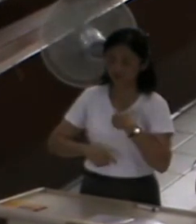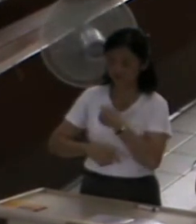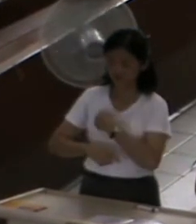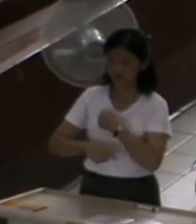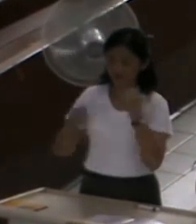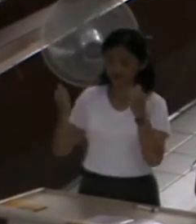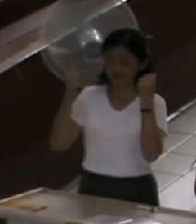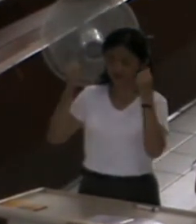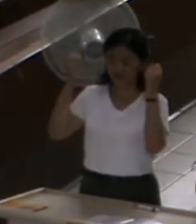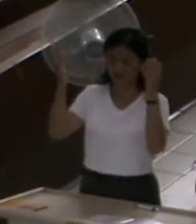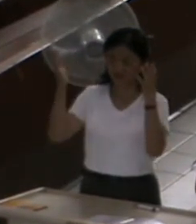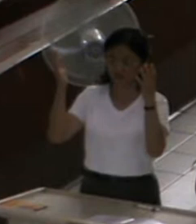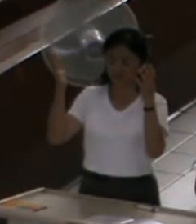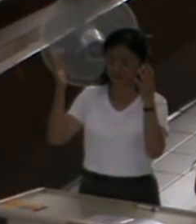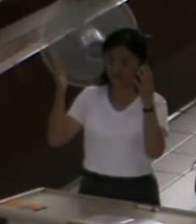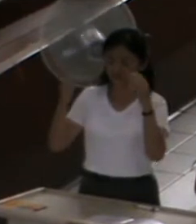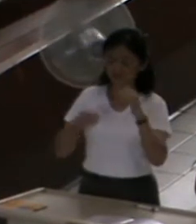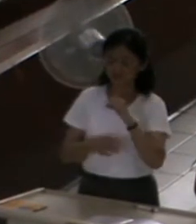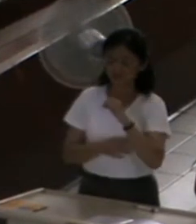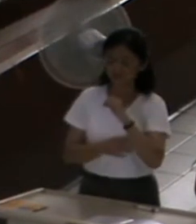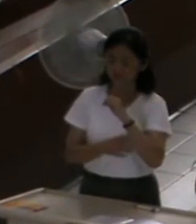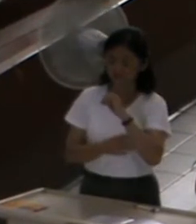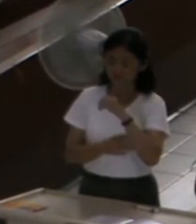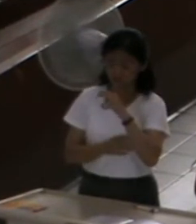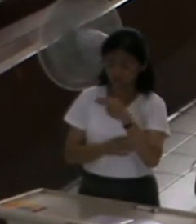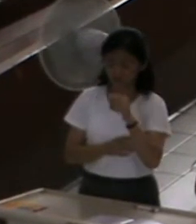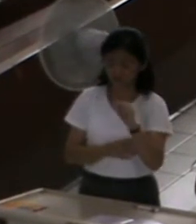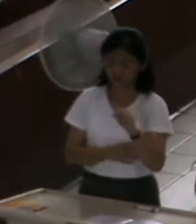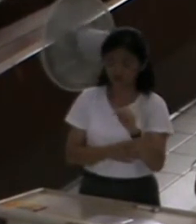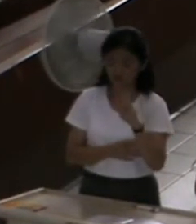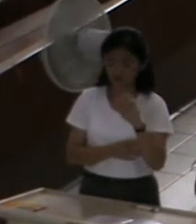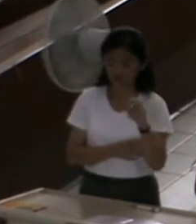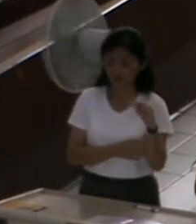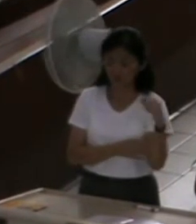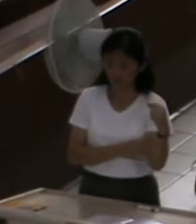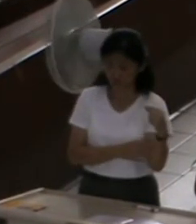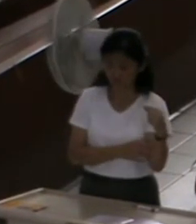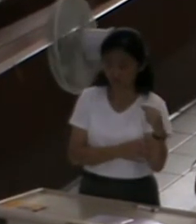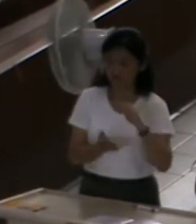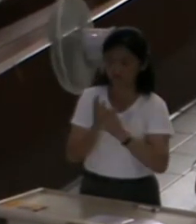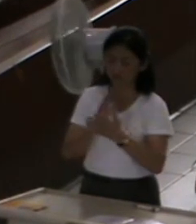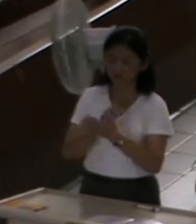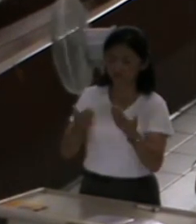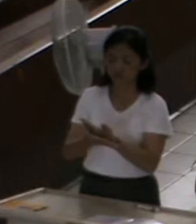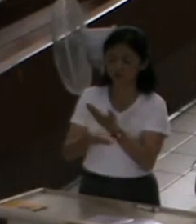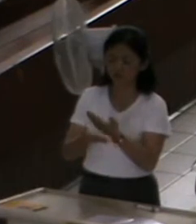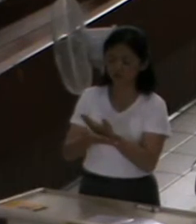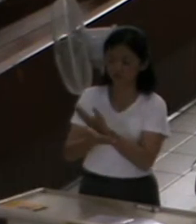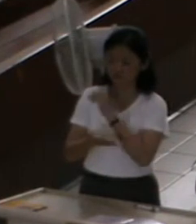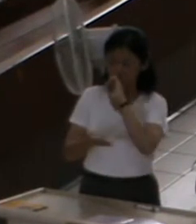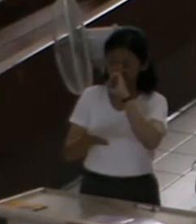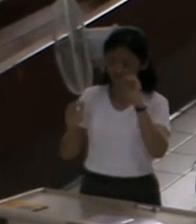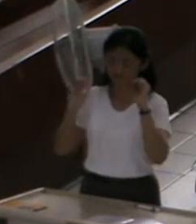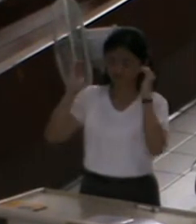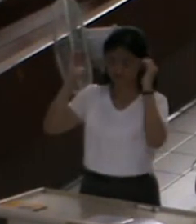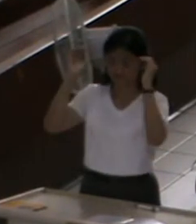John Wong Su Kau as the new Archbishop of Kota Kinabalu. Let us